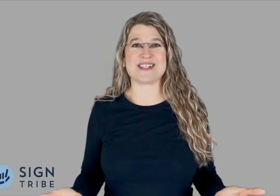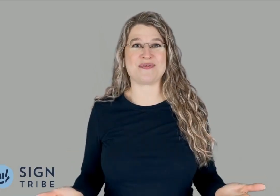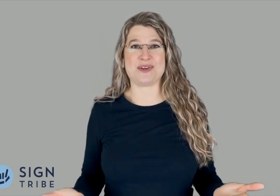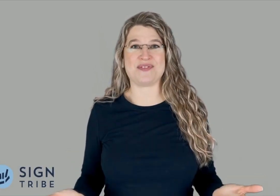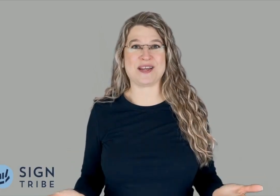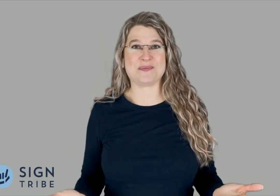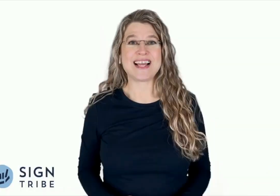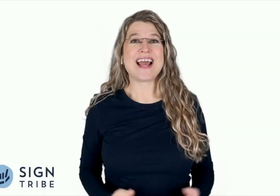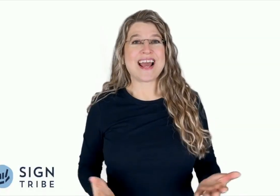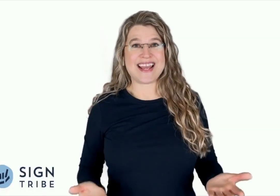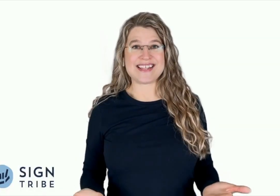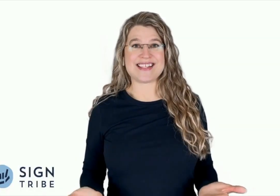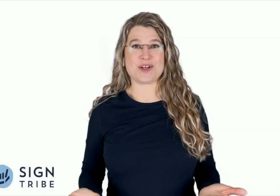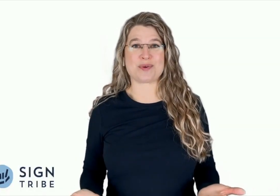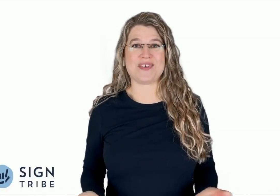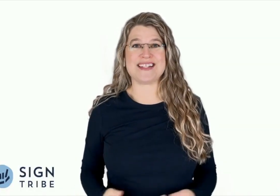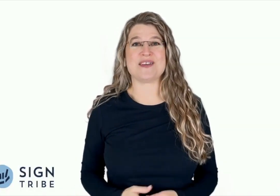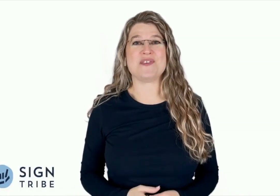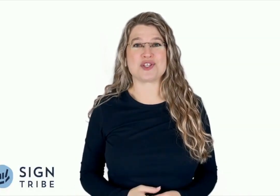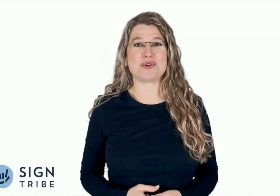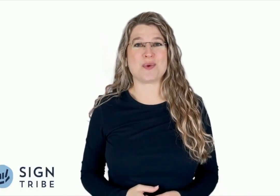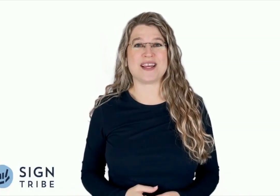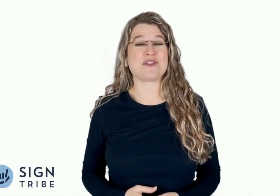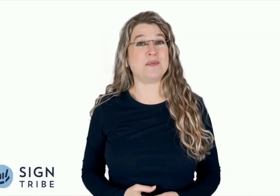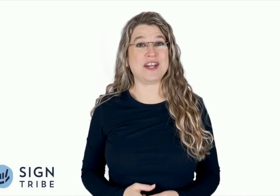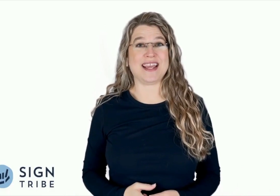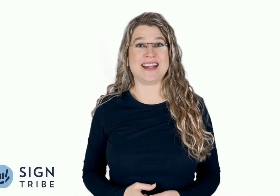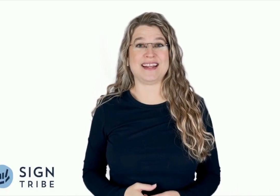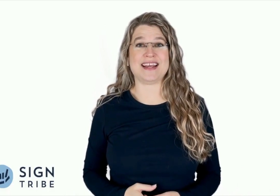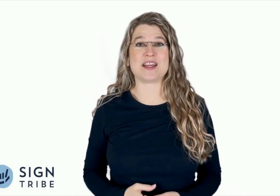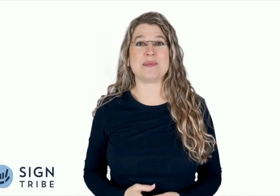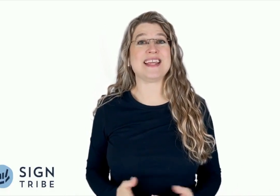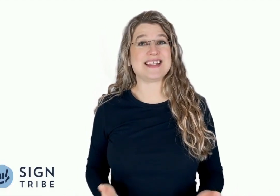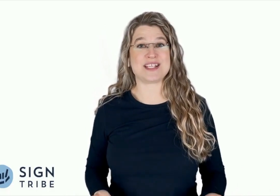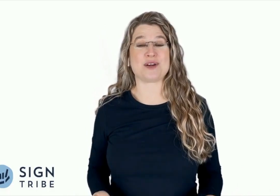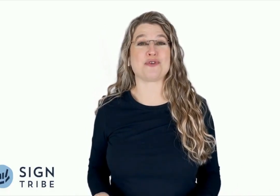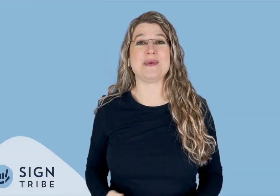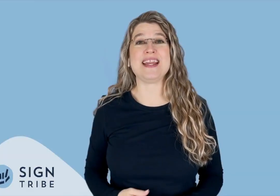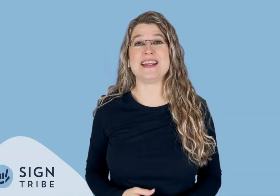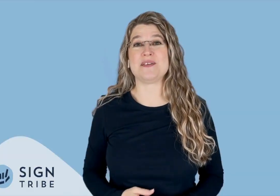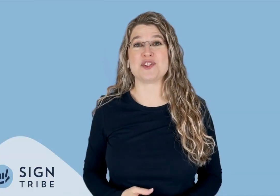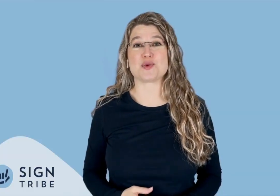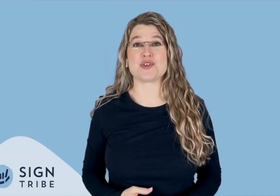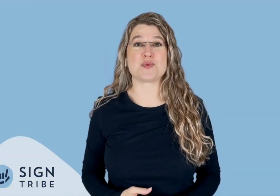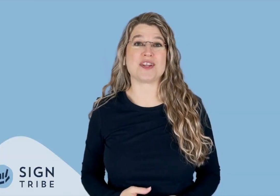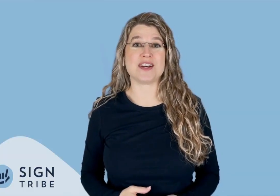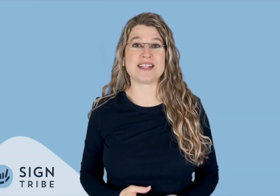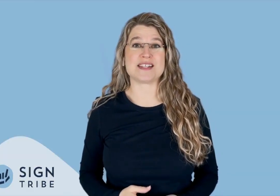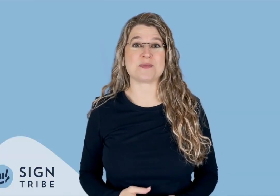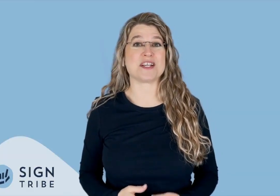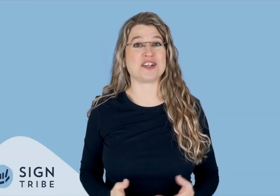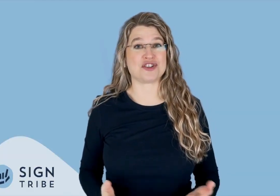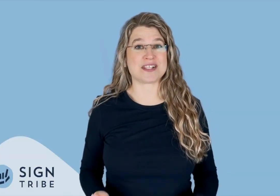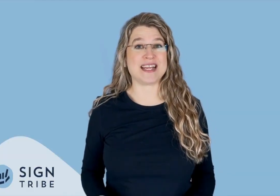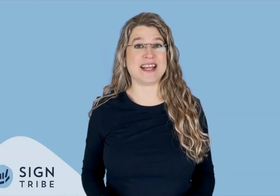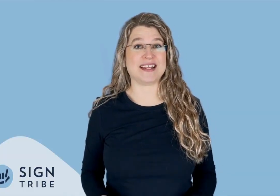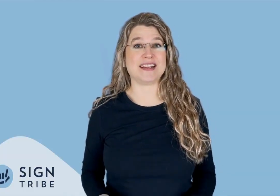few of them. ASL provides a visual way of communicating that can be easier for many individuals with autism to understand